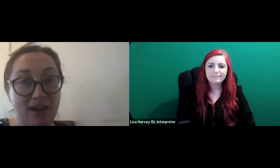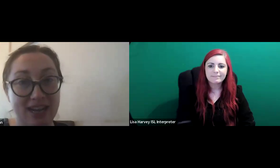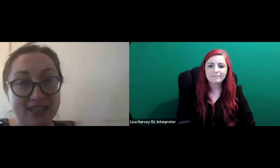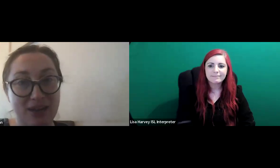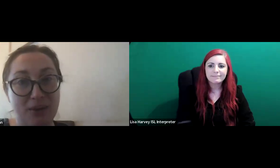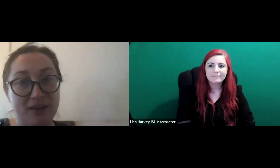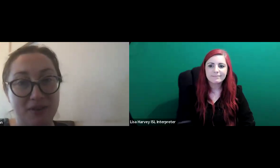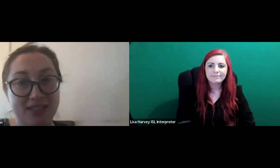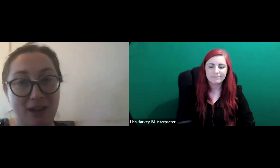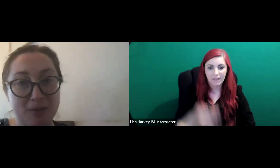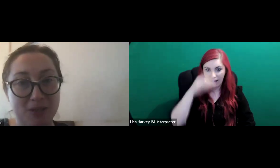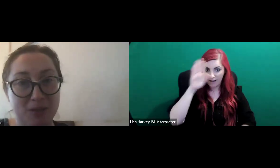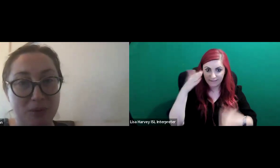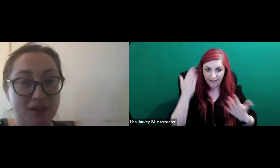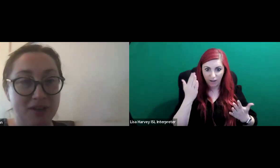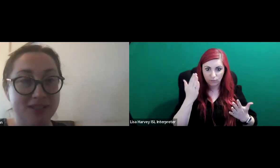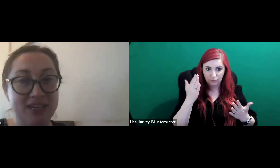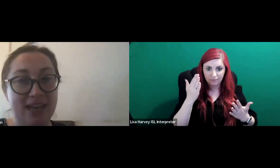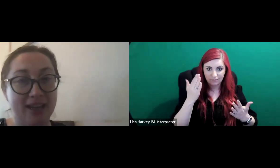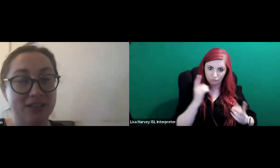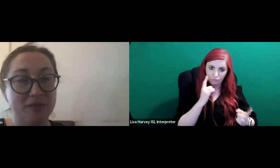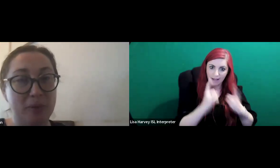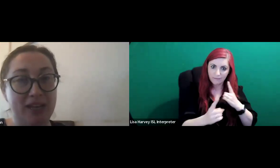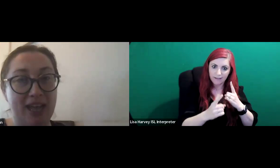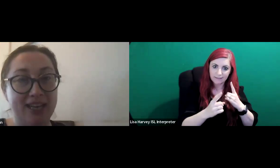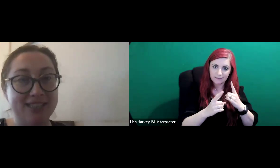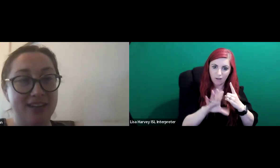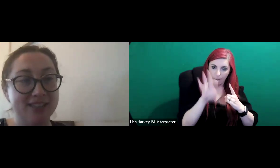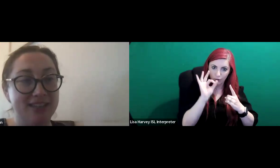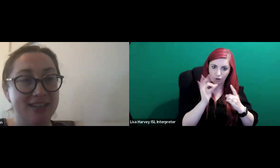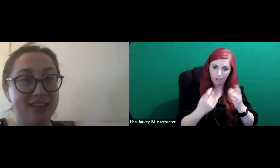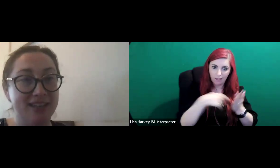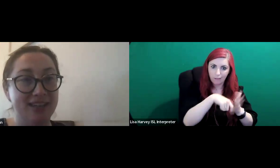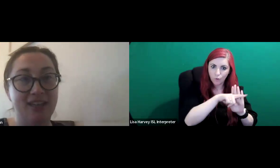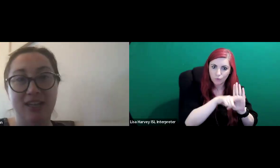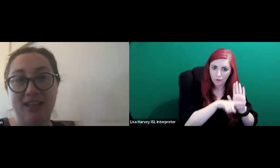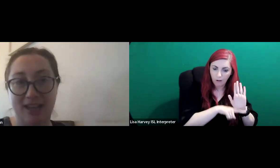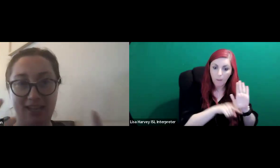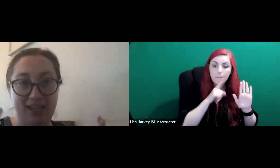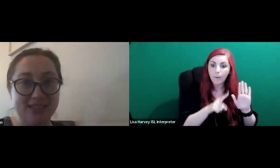that Ireland has now ratified the optional protocol, so it is active. But again, it's not a